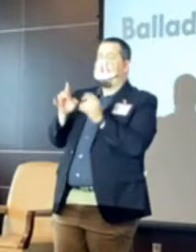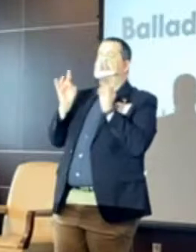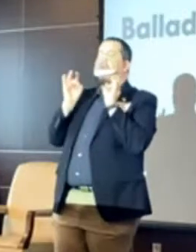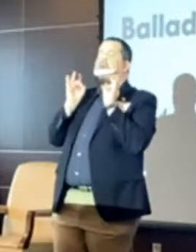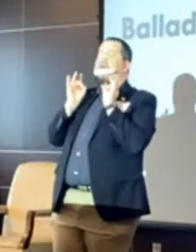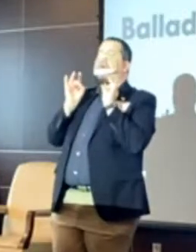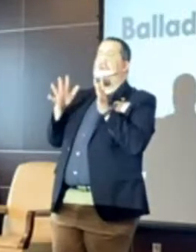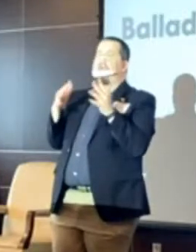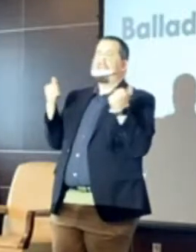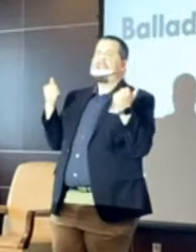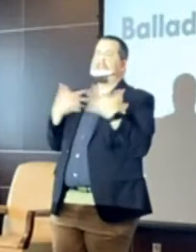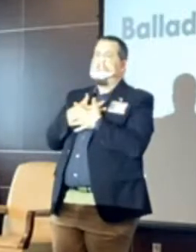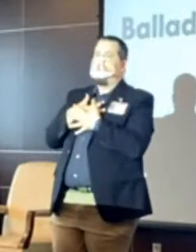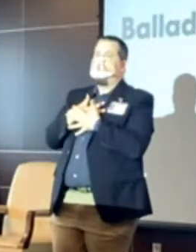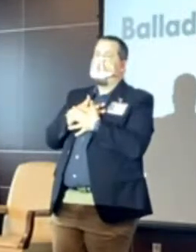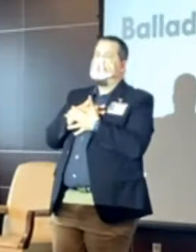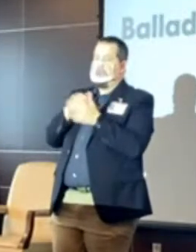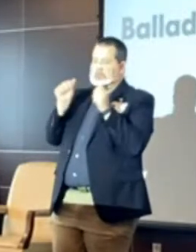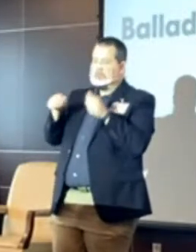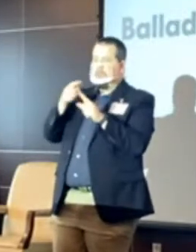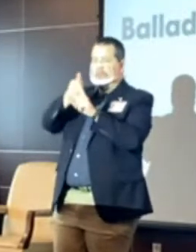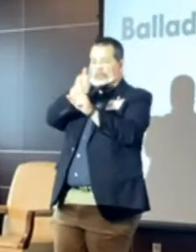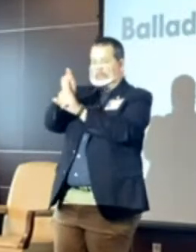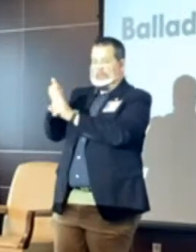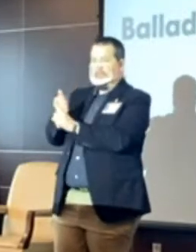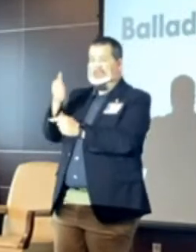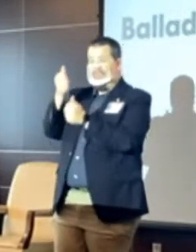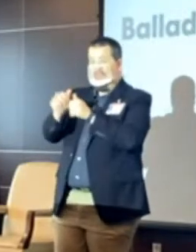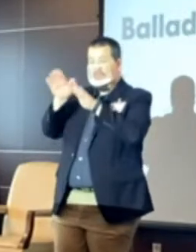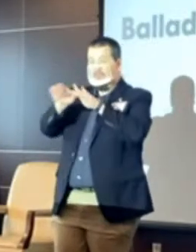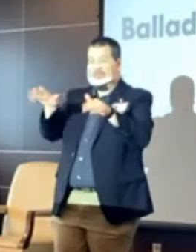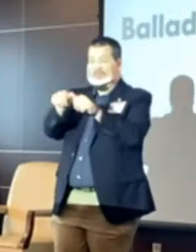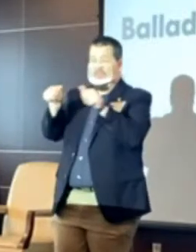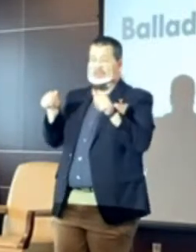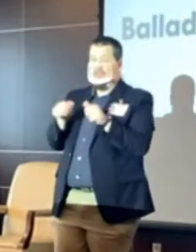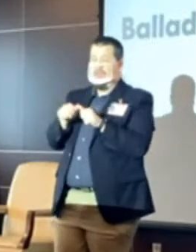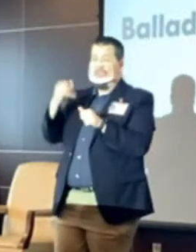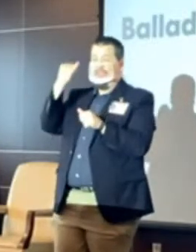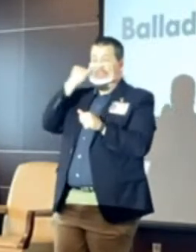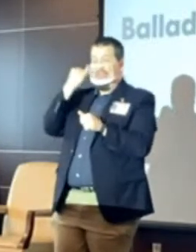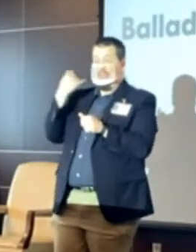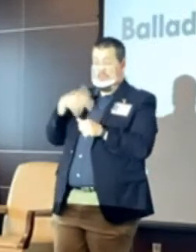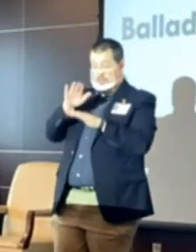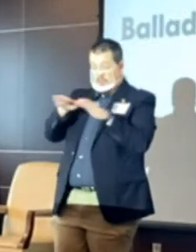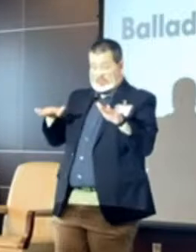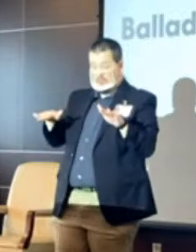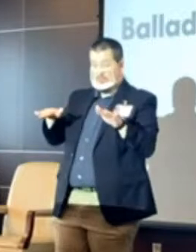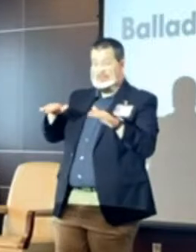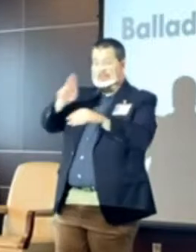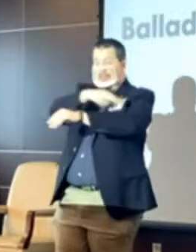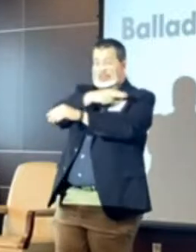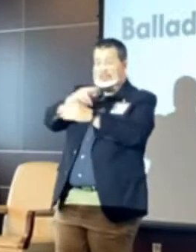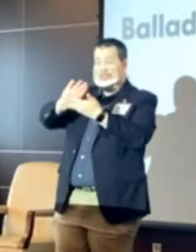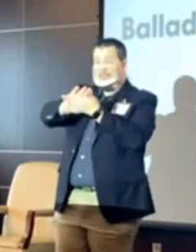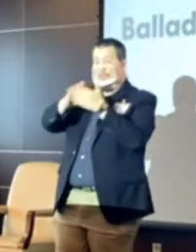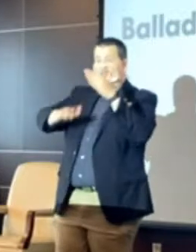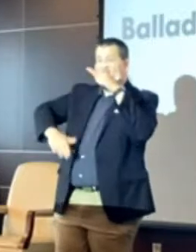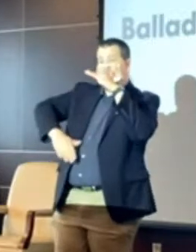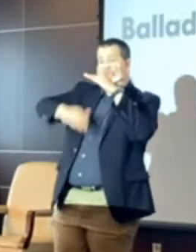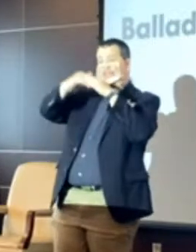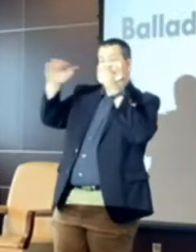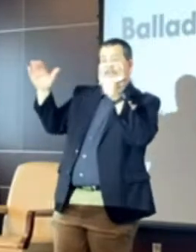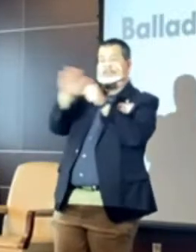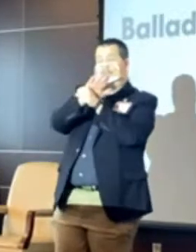terrifying, and the potential to affect every child in our region. If our children's hospital is full with